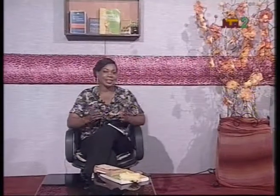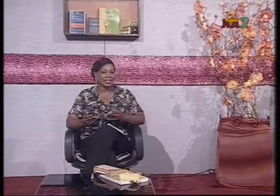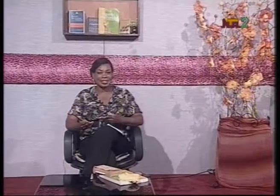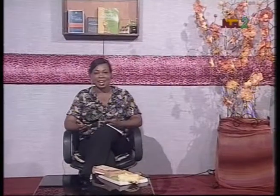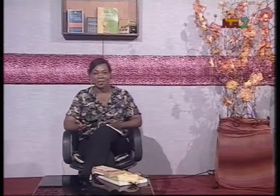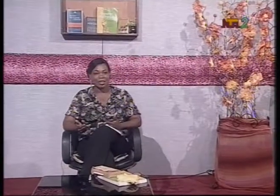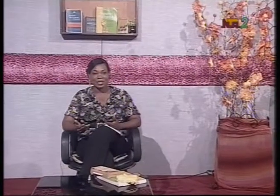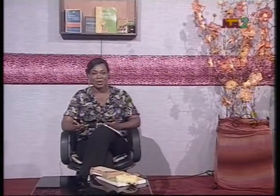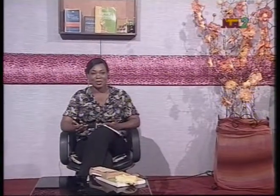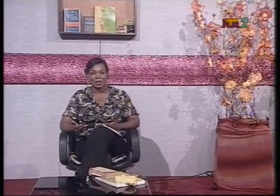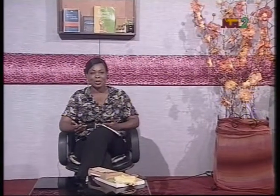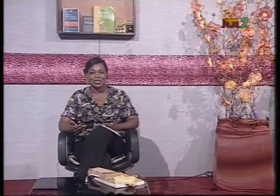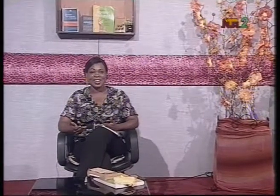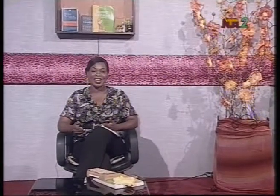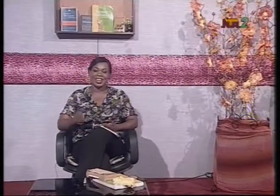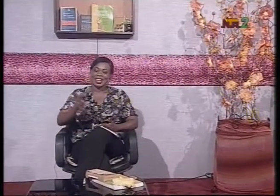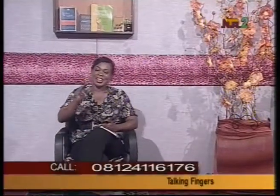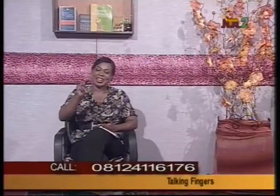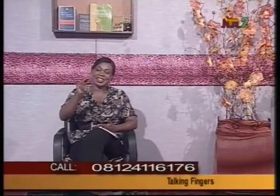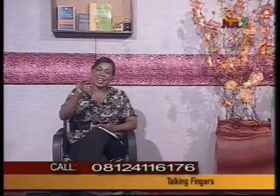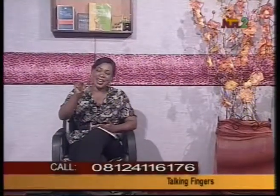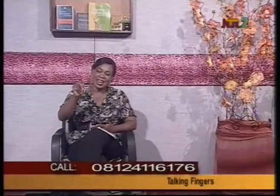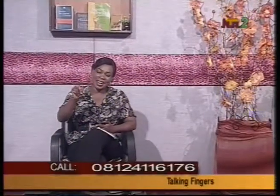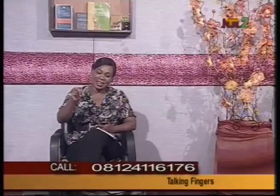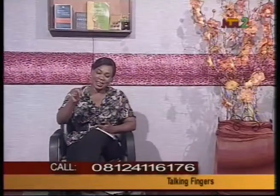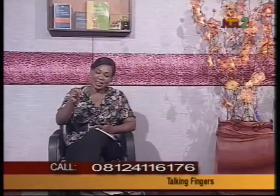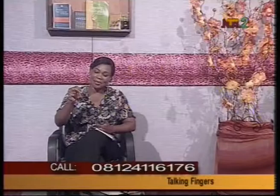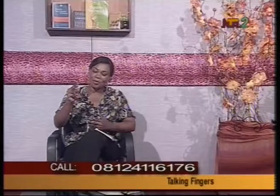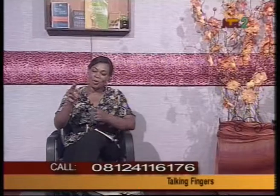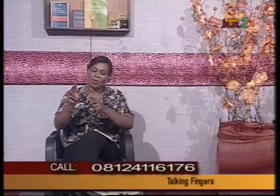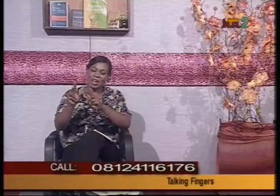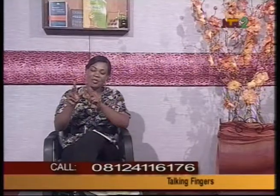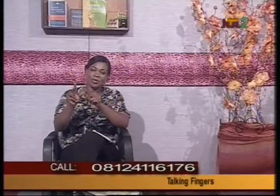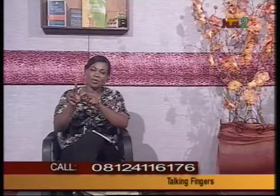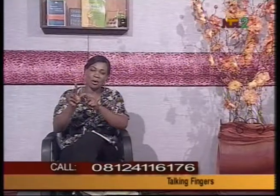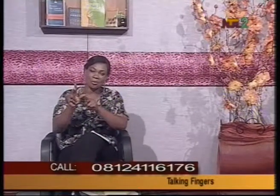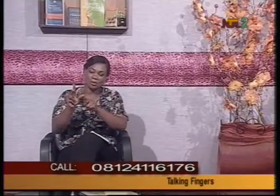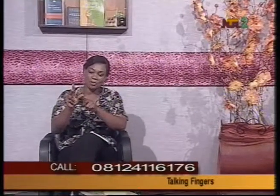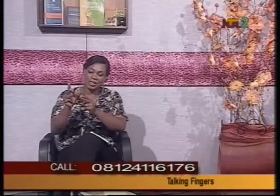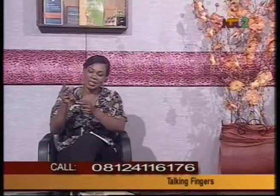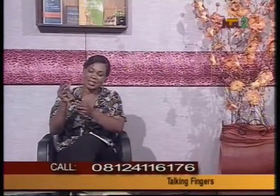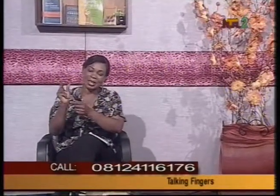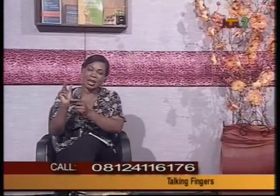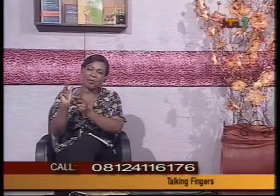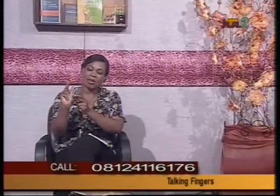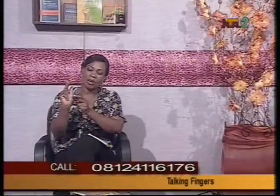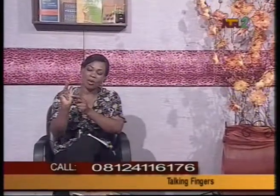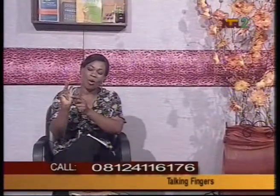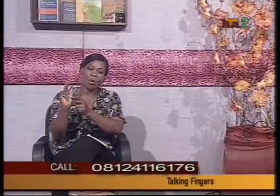see how many of that we'll be able to take. Letter N. We have the thumb, this time